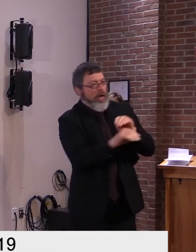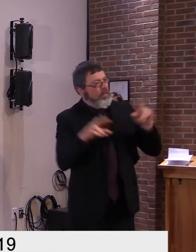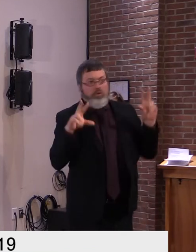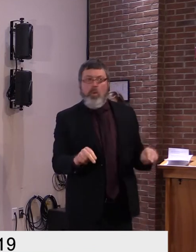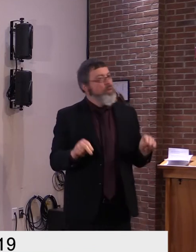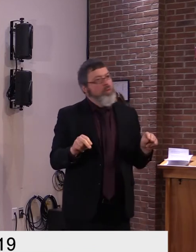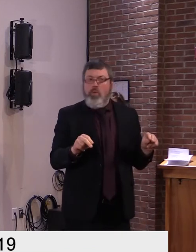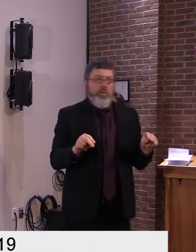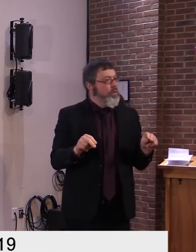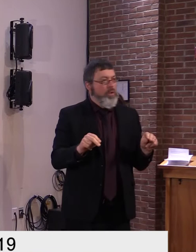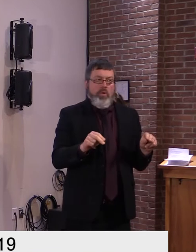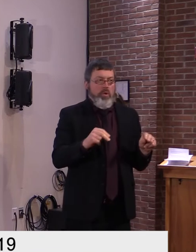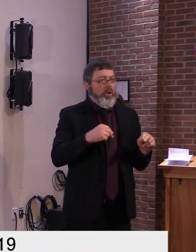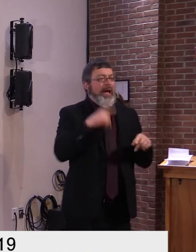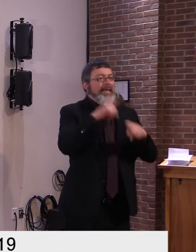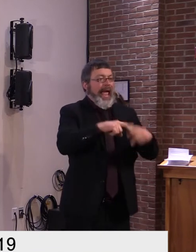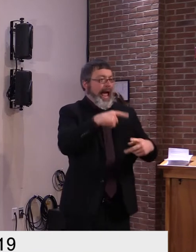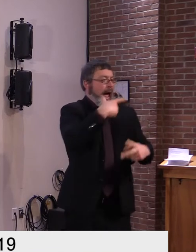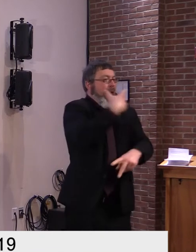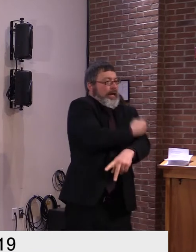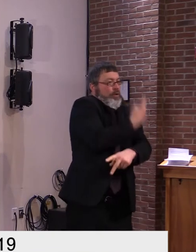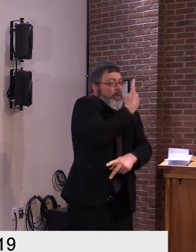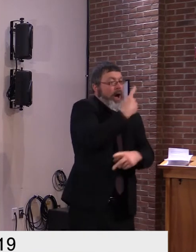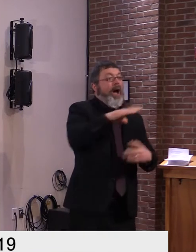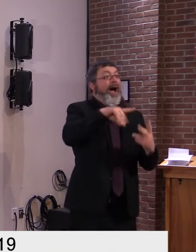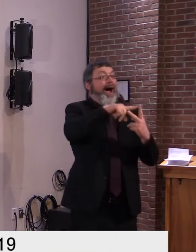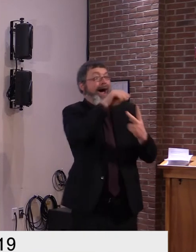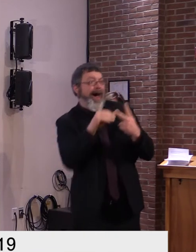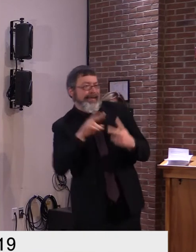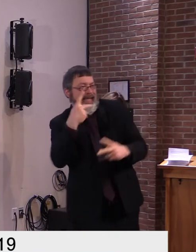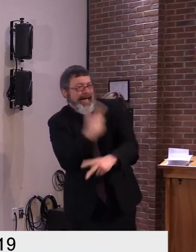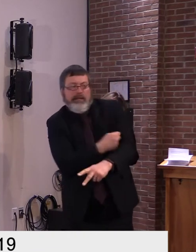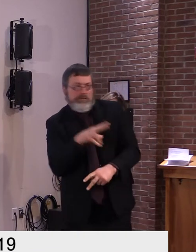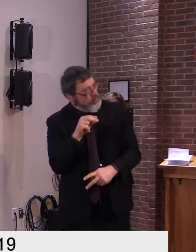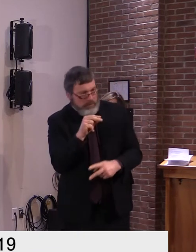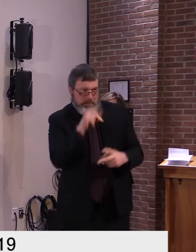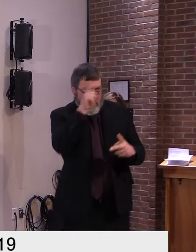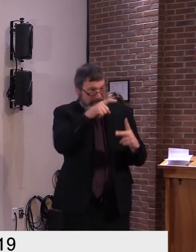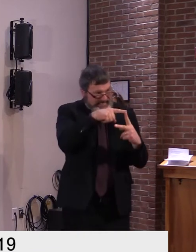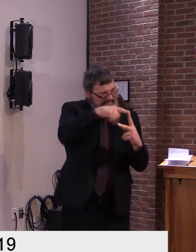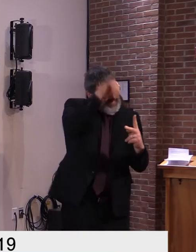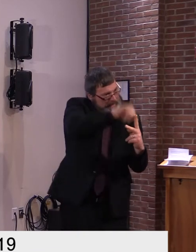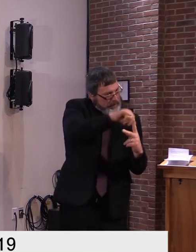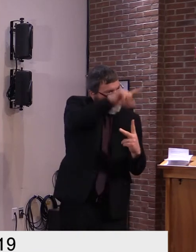you got it at a different location, that information would track with you.